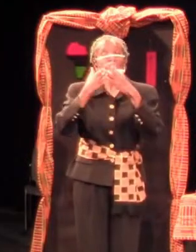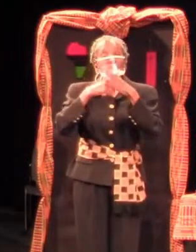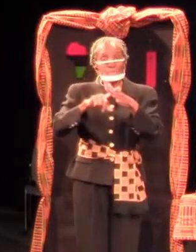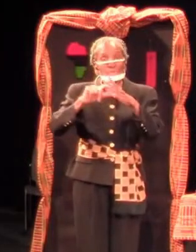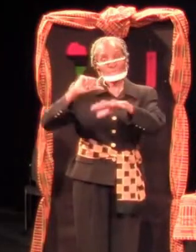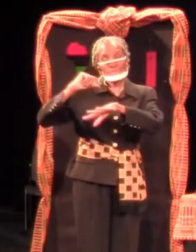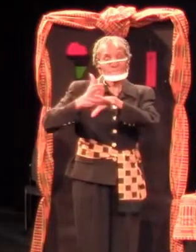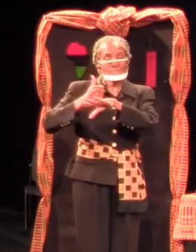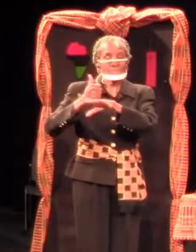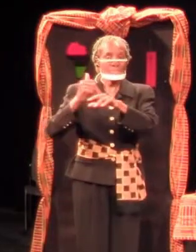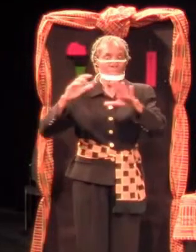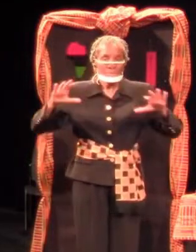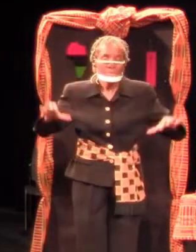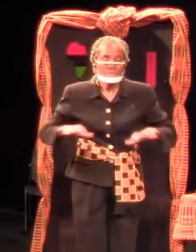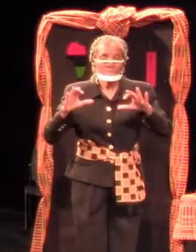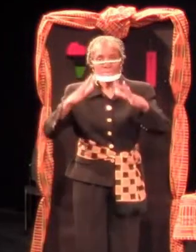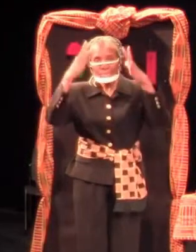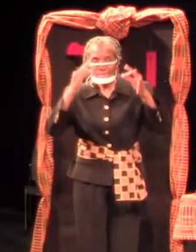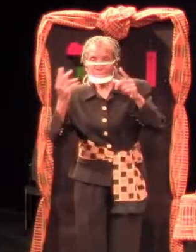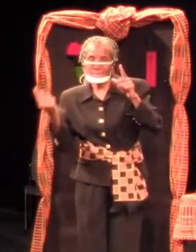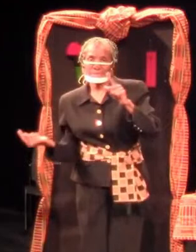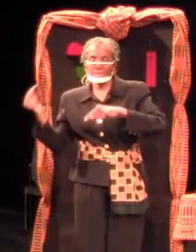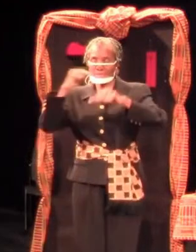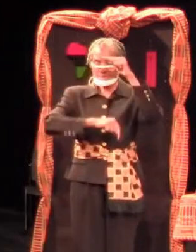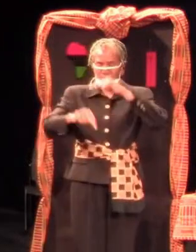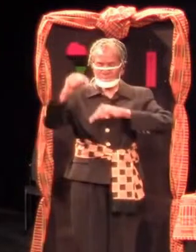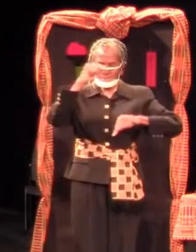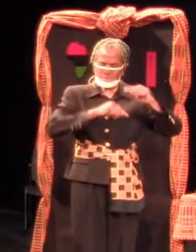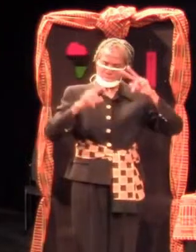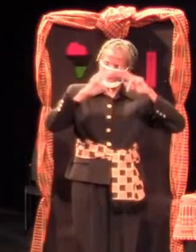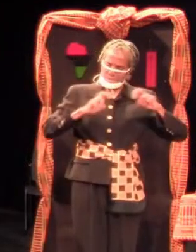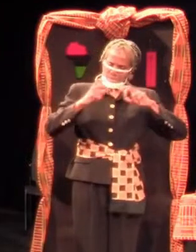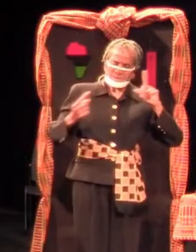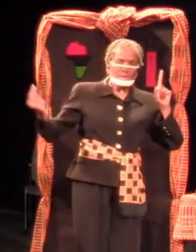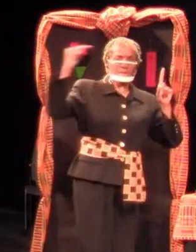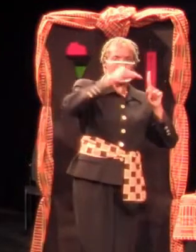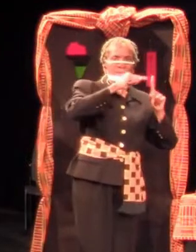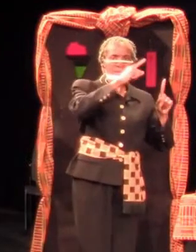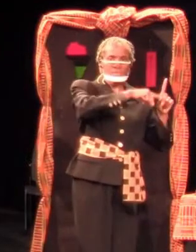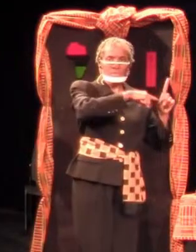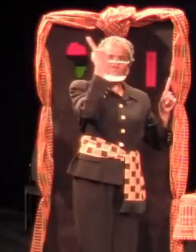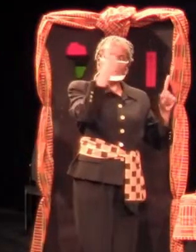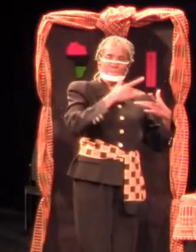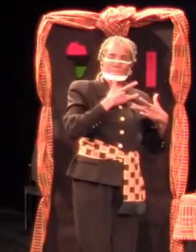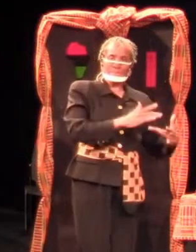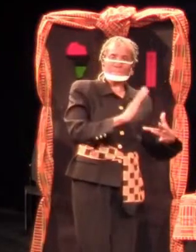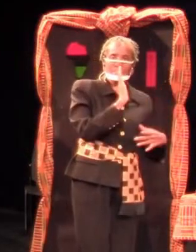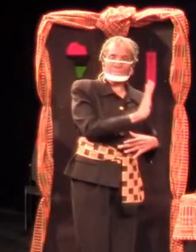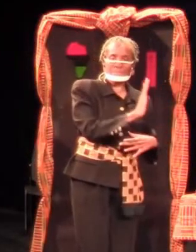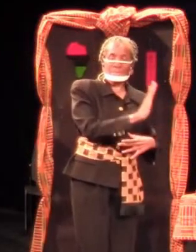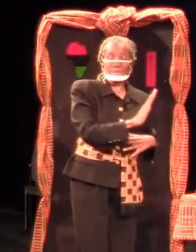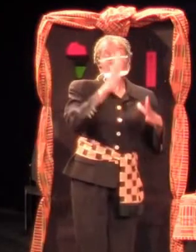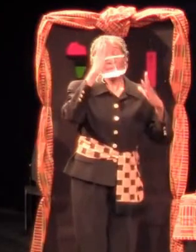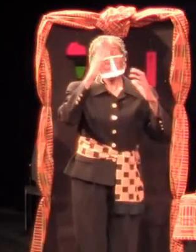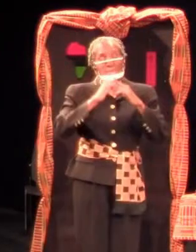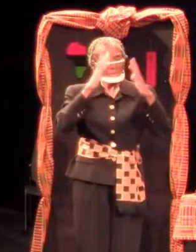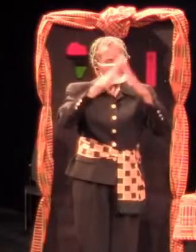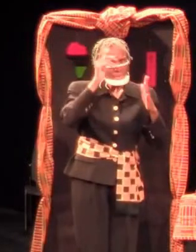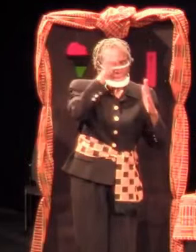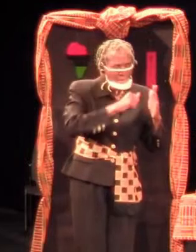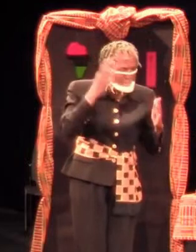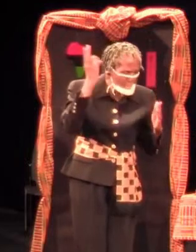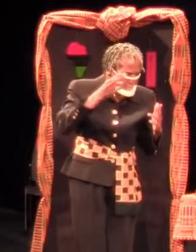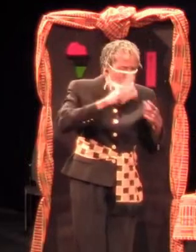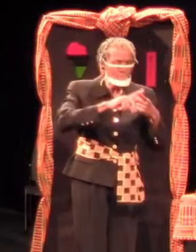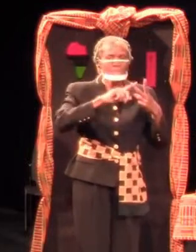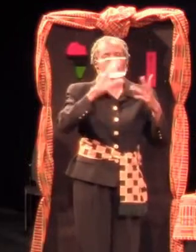defined by its thrust to return to the source, to go back to Black. It stressed the rescue and reconstruction of African